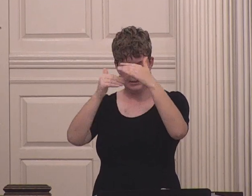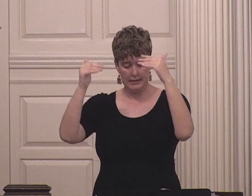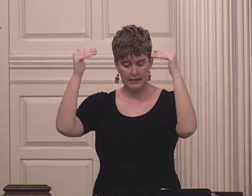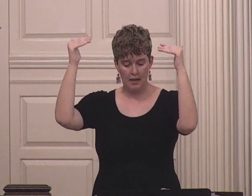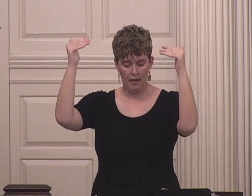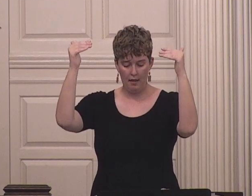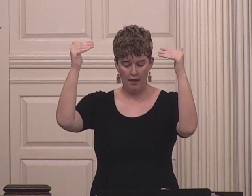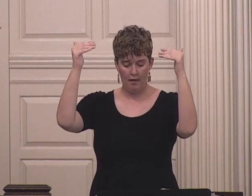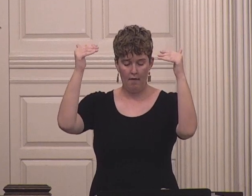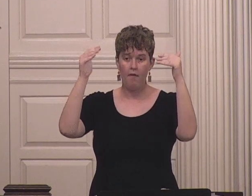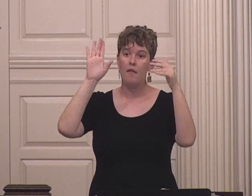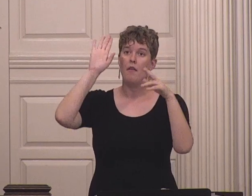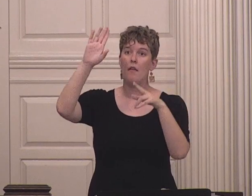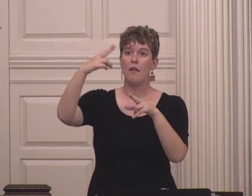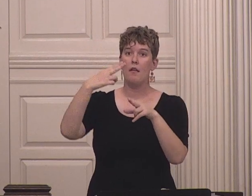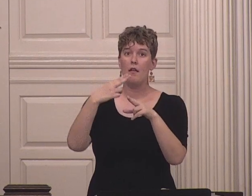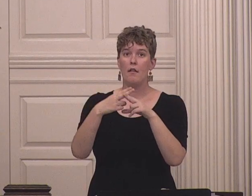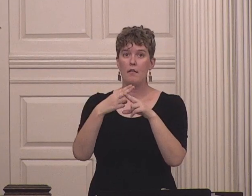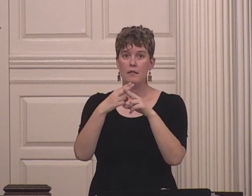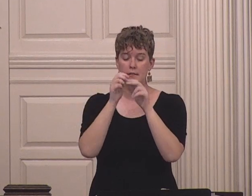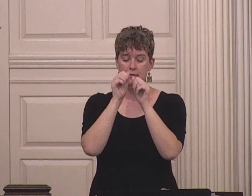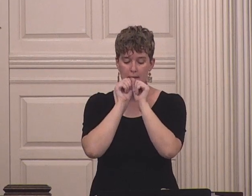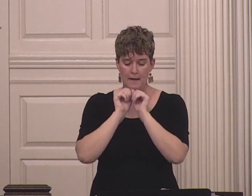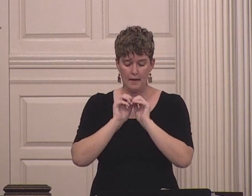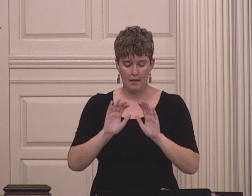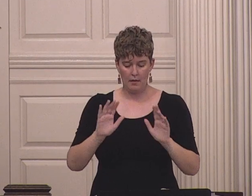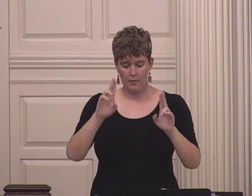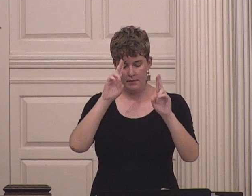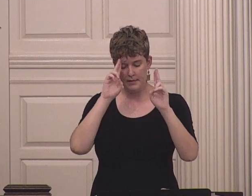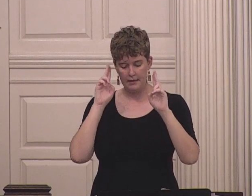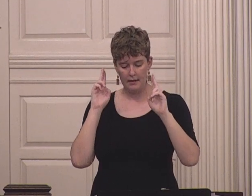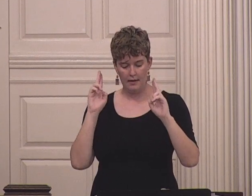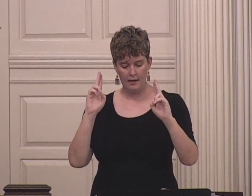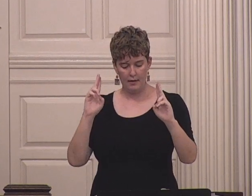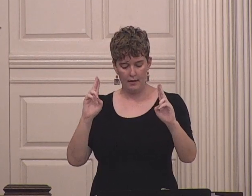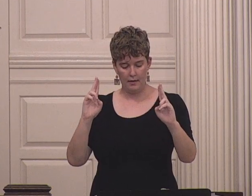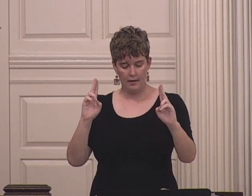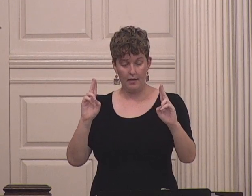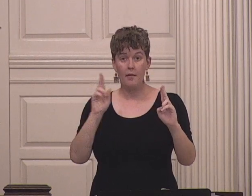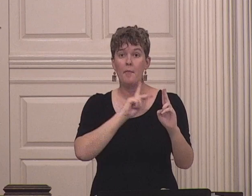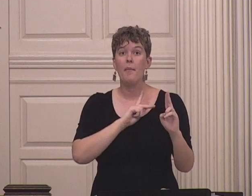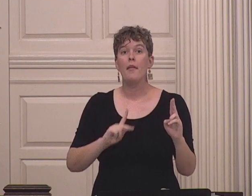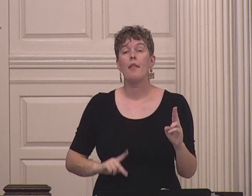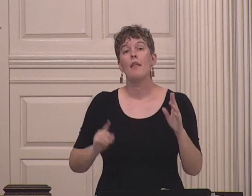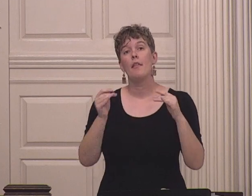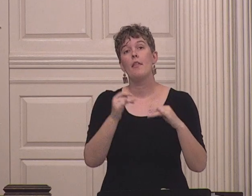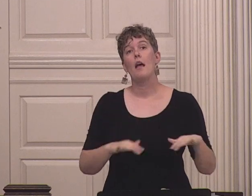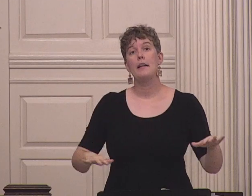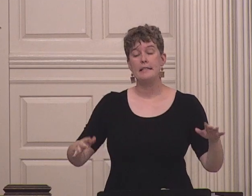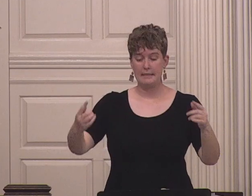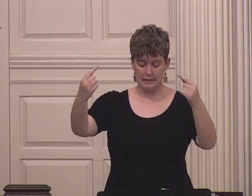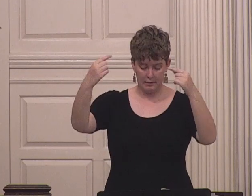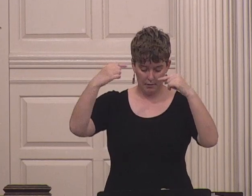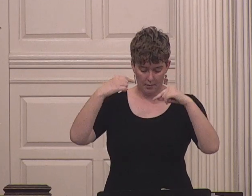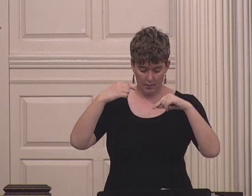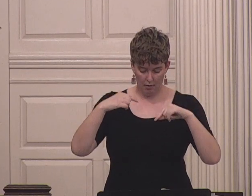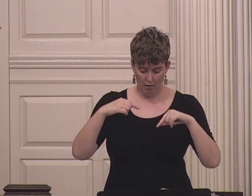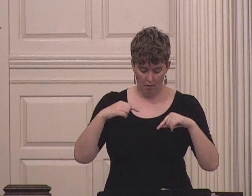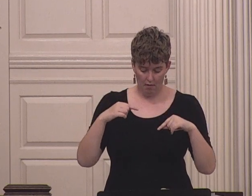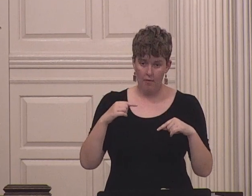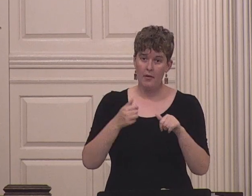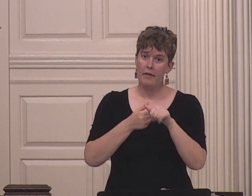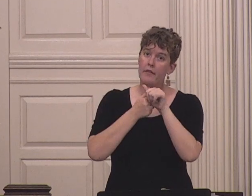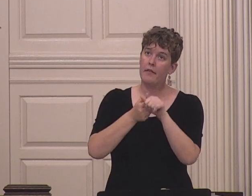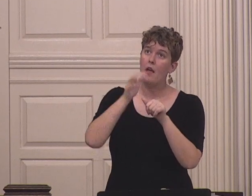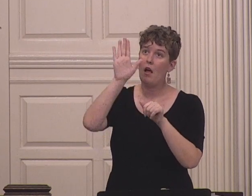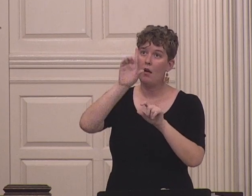art in heaven, hallowed be thy name. Thy kingdom